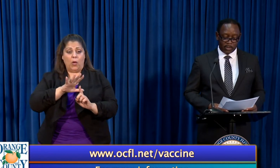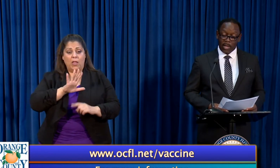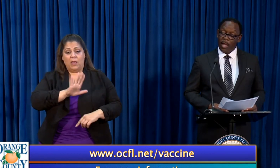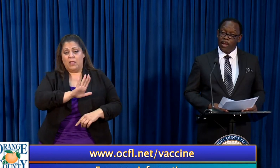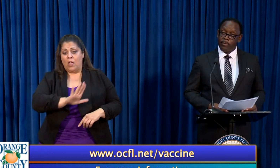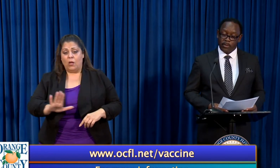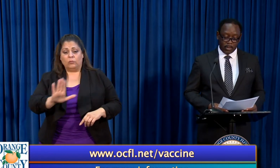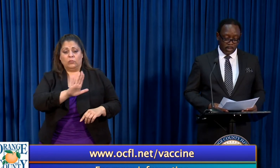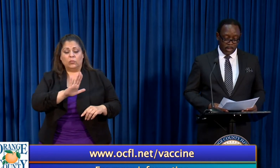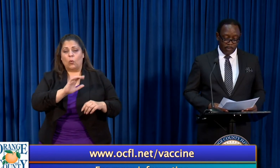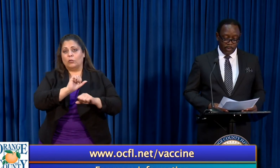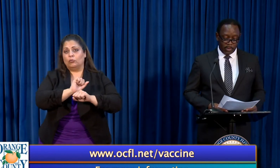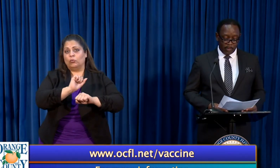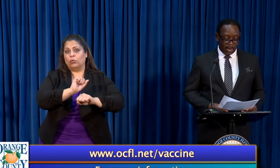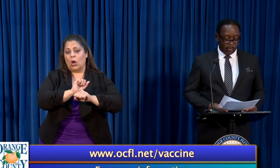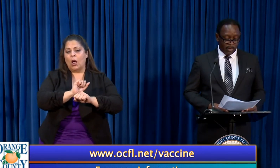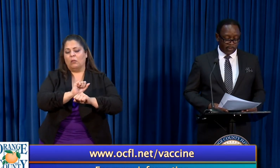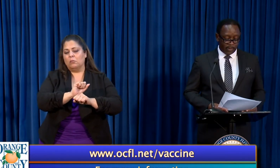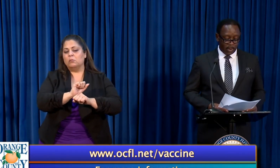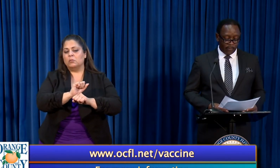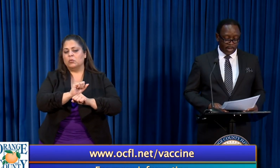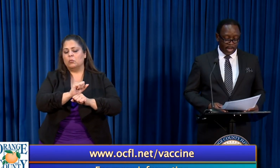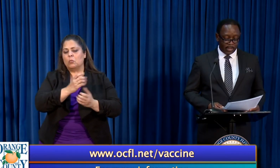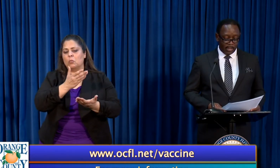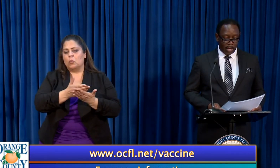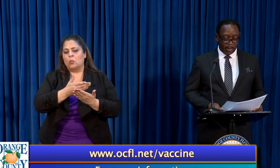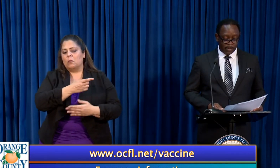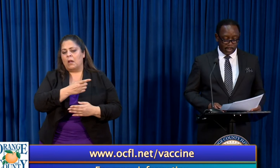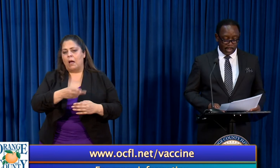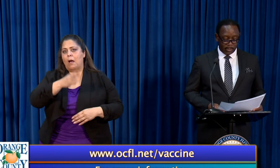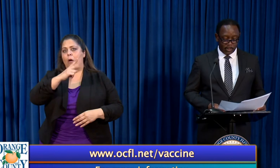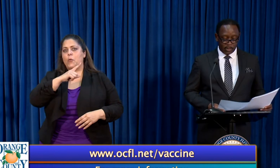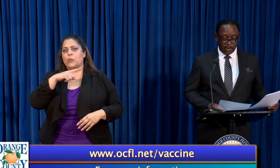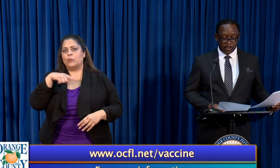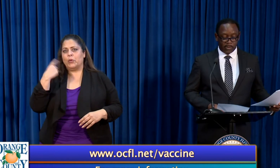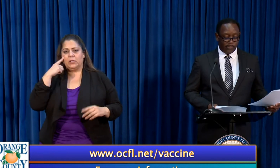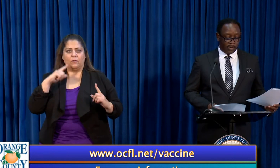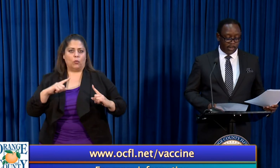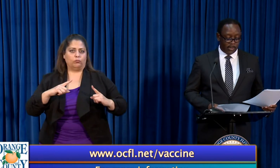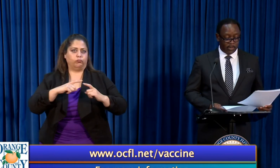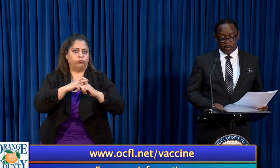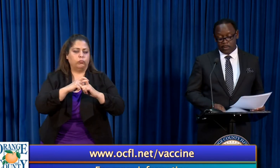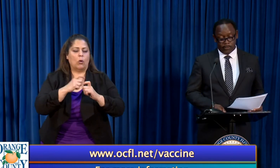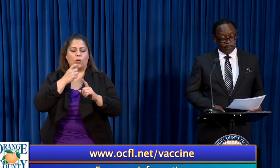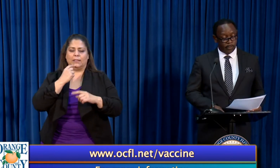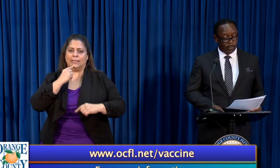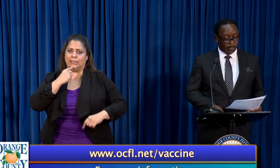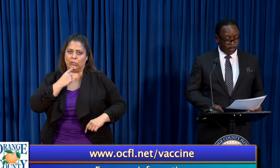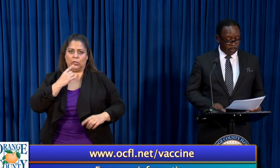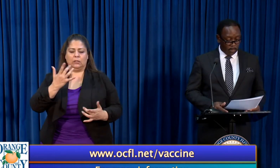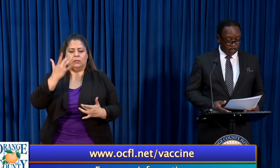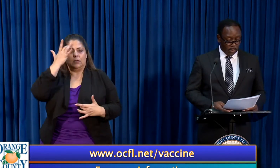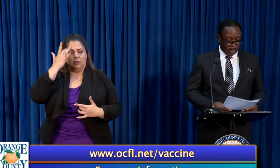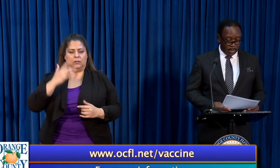or jobs put them at risk for COVID-19 complications or severe illness.